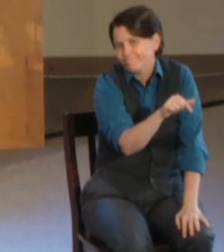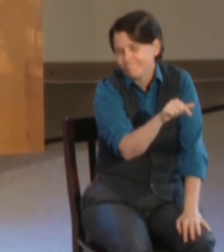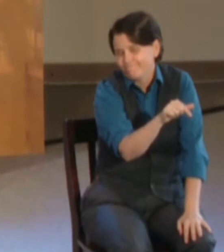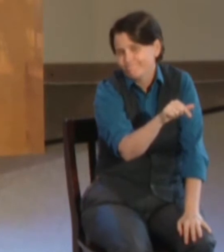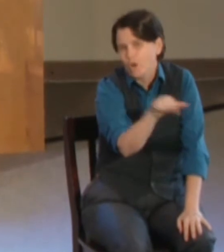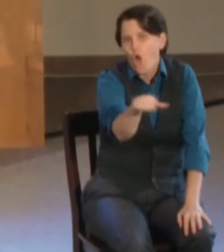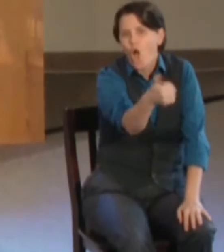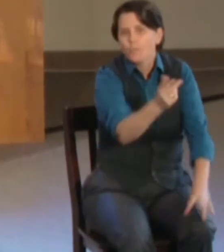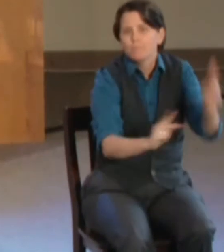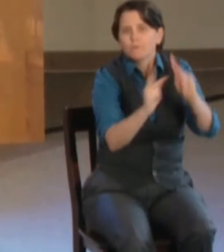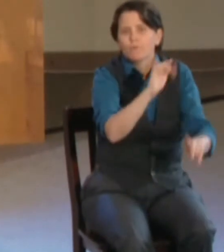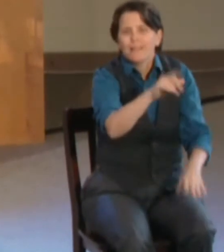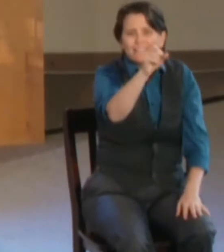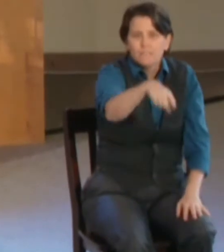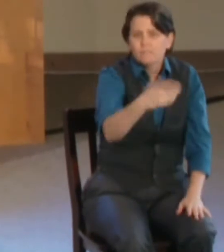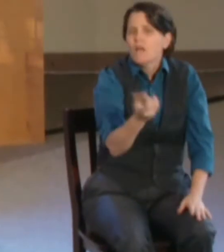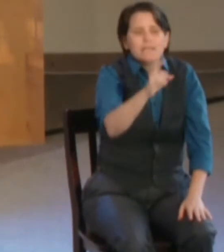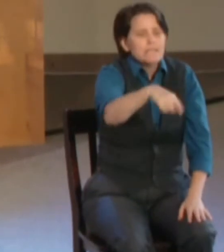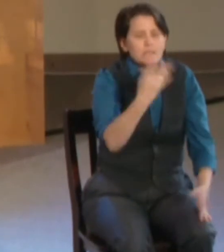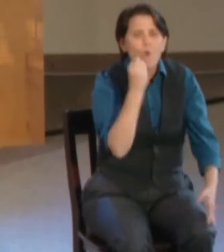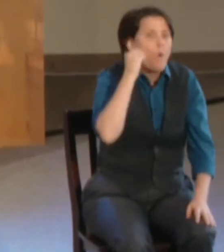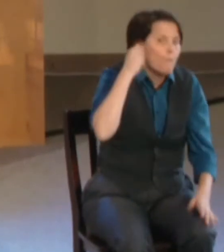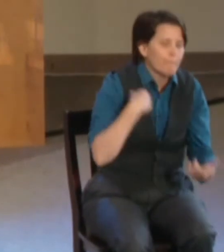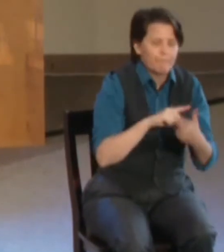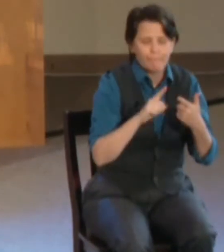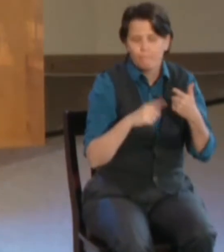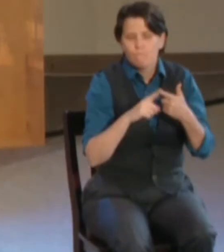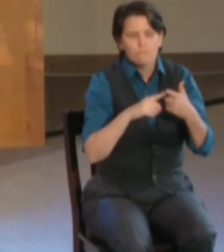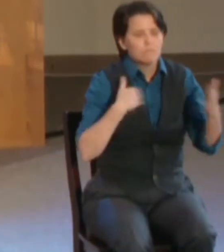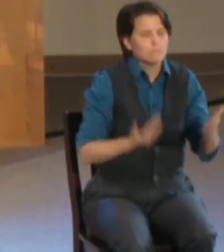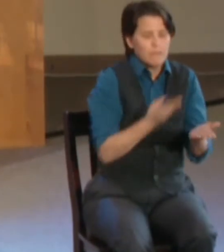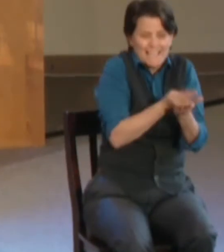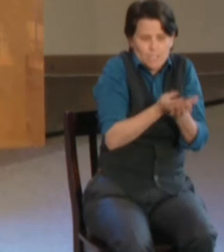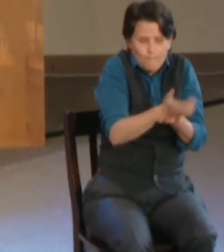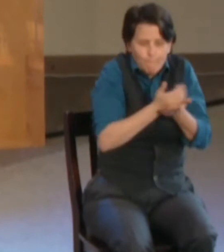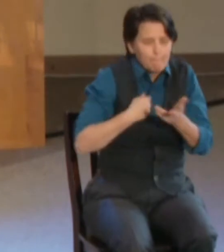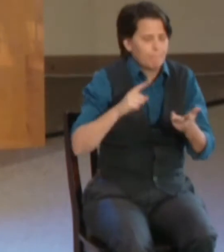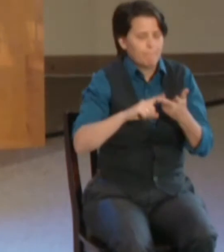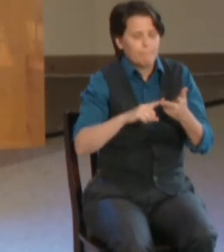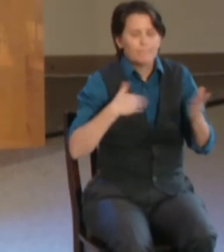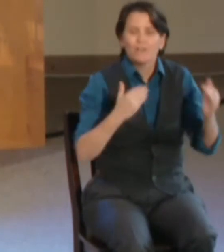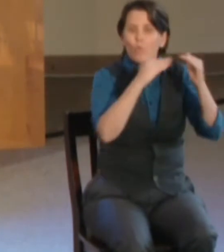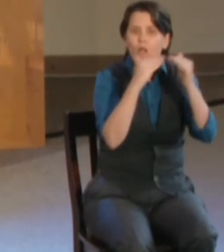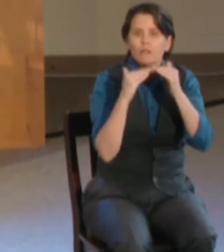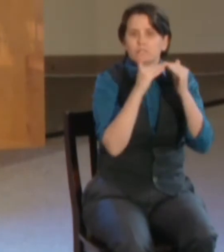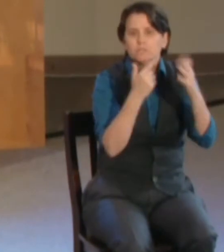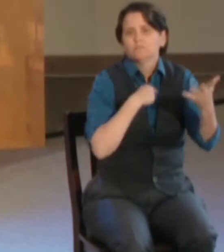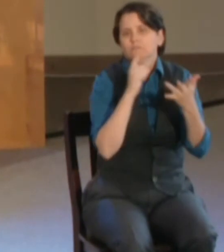Others in need, need of homes, need of income, need of equality, need of security.